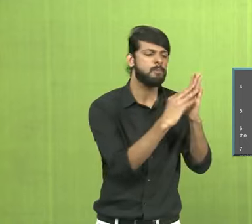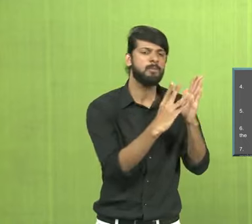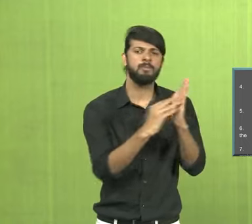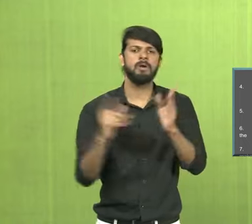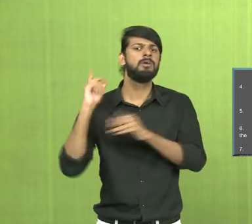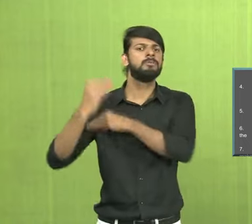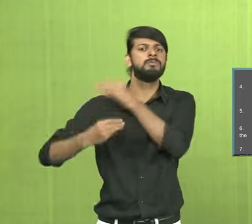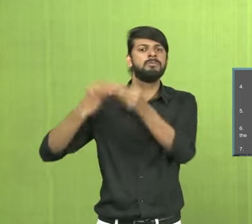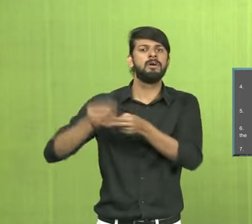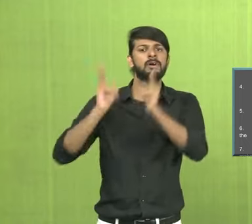living.